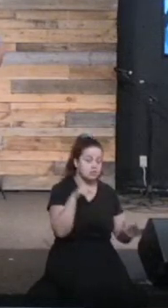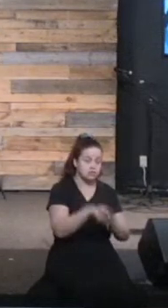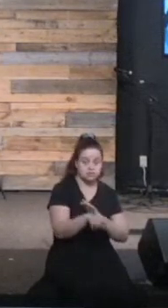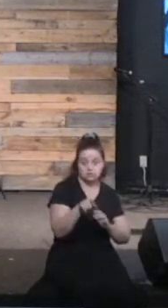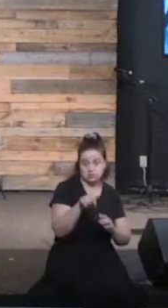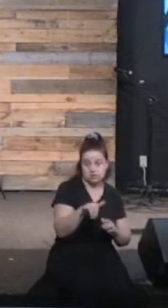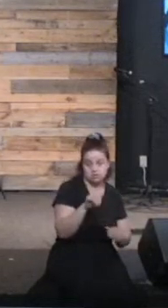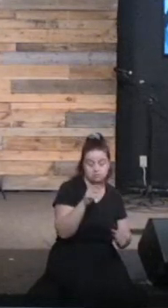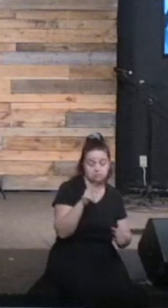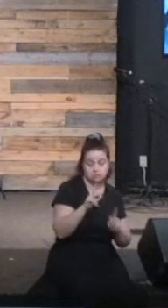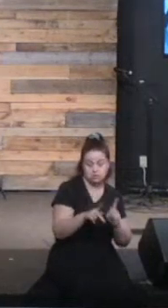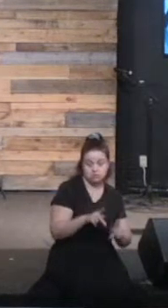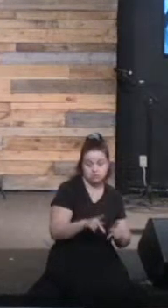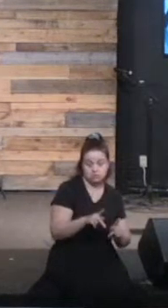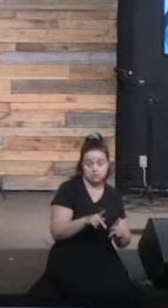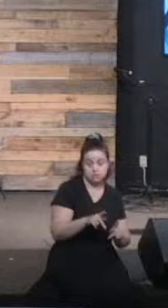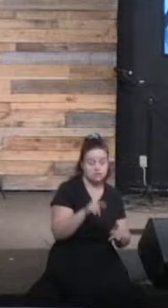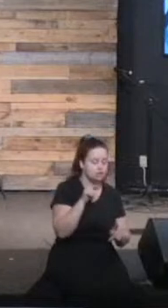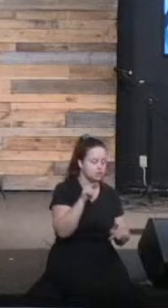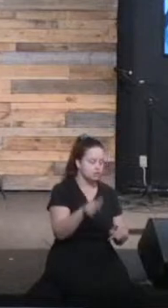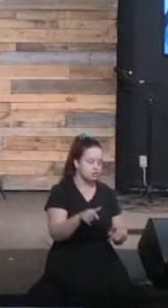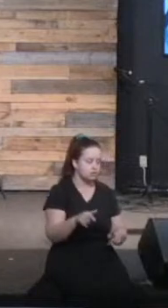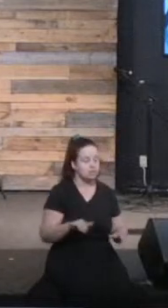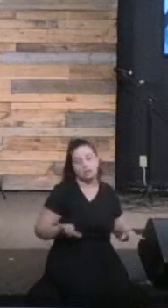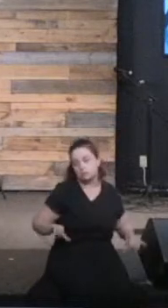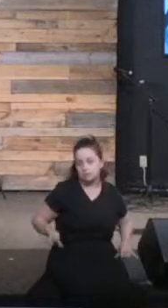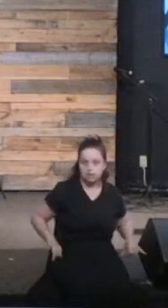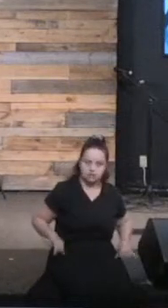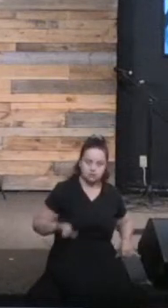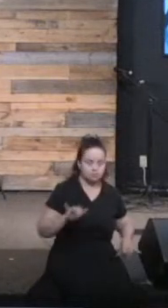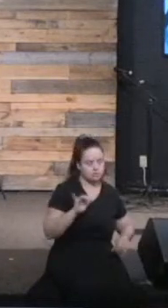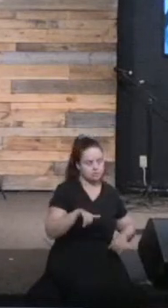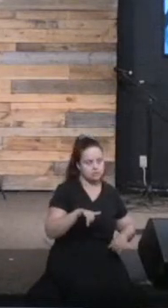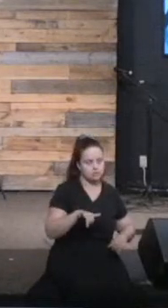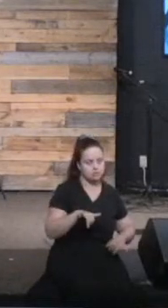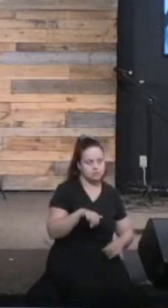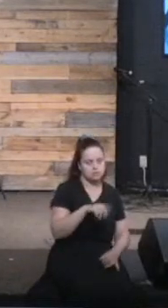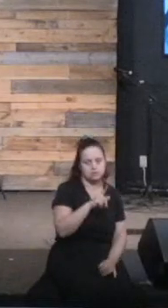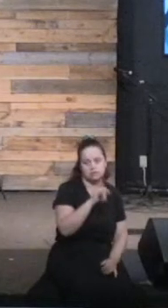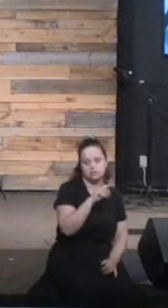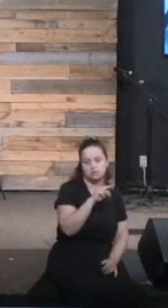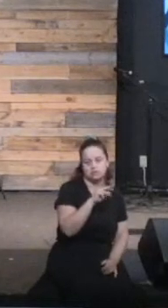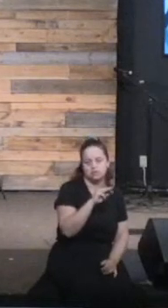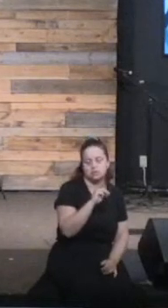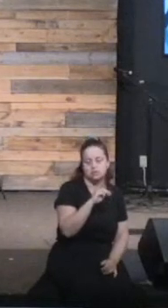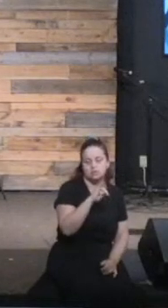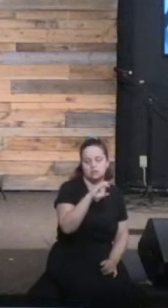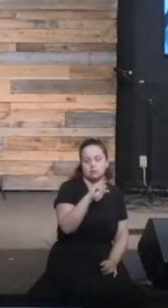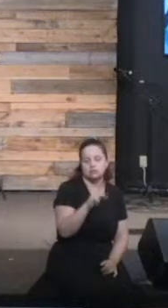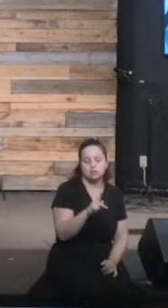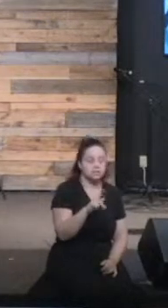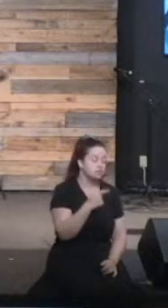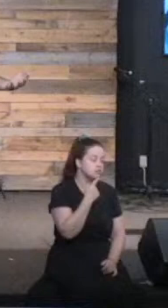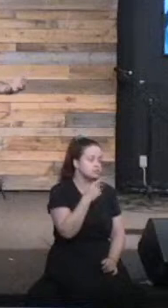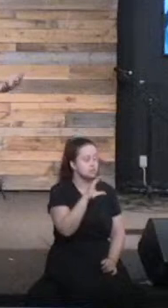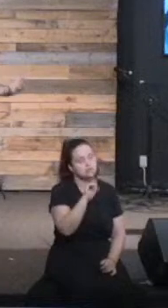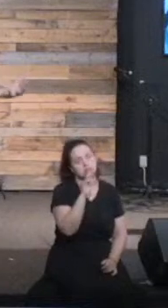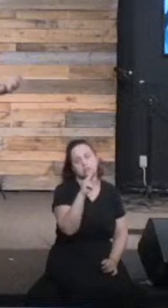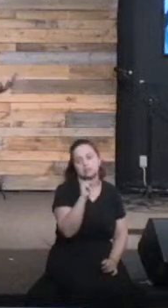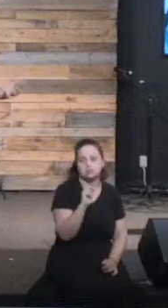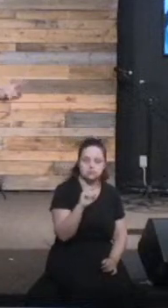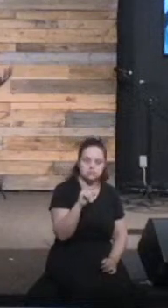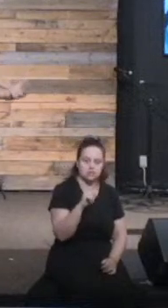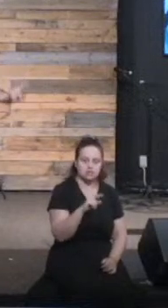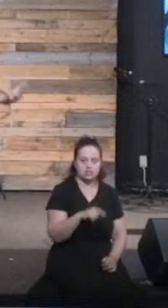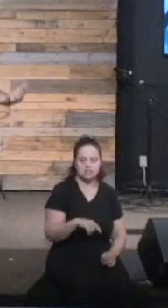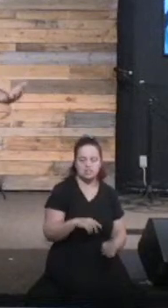and then he boasted about it limits said Kane's Revenge Revenge on who revenge on his brother